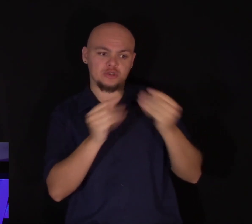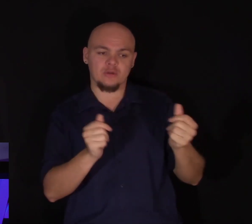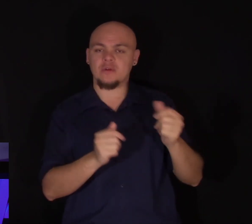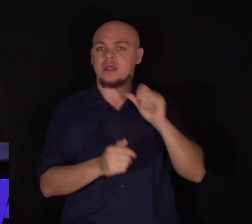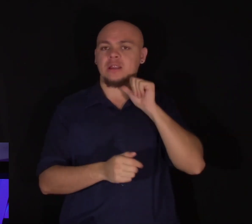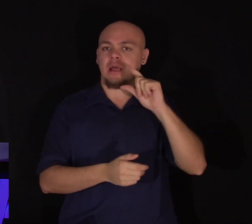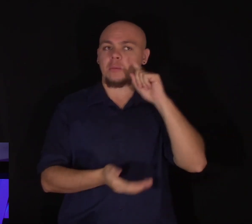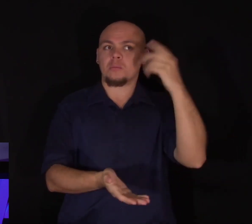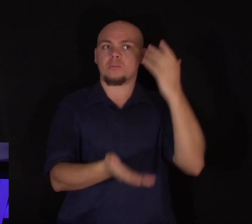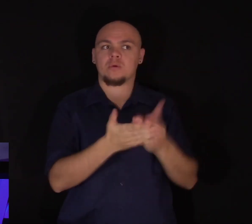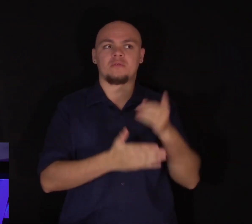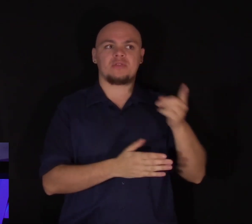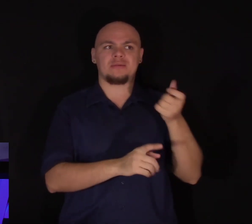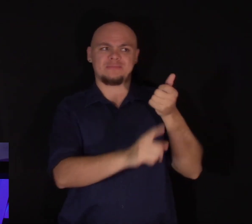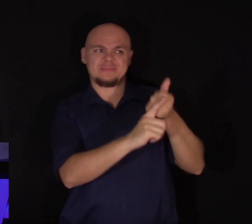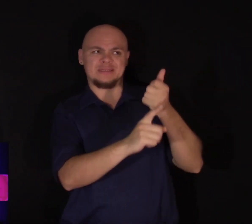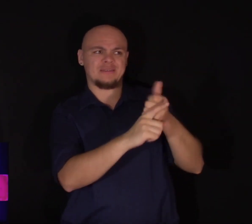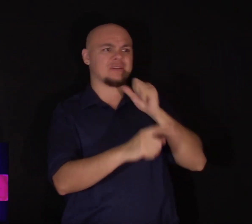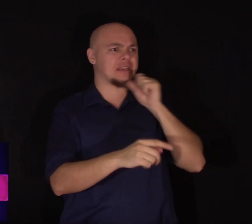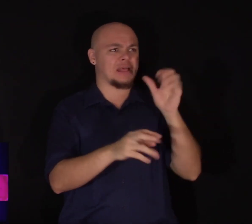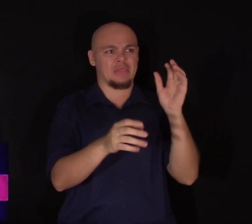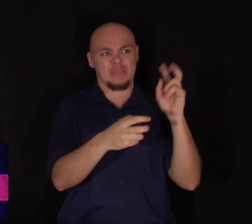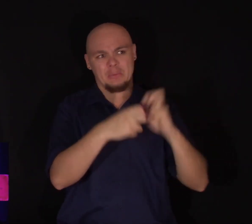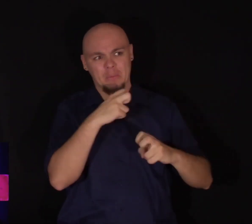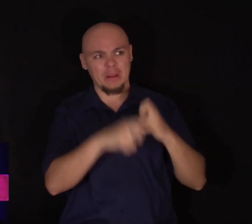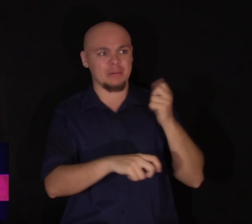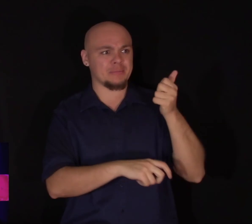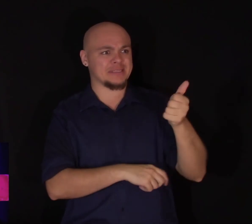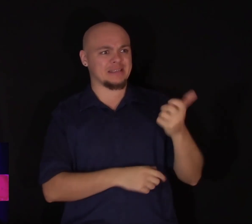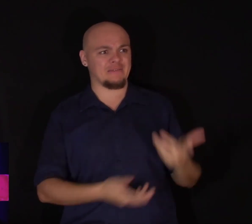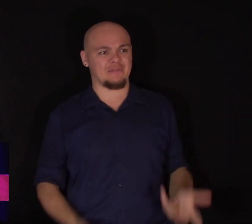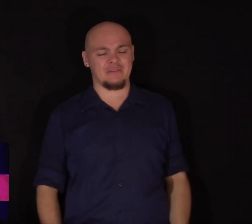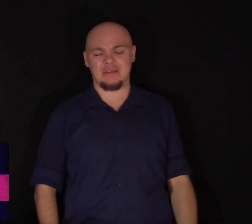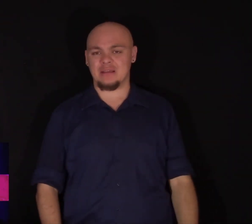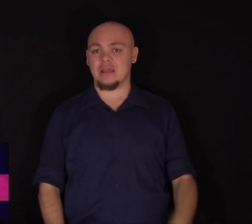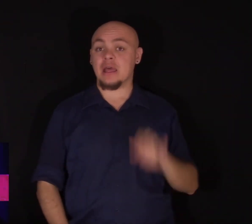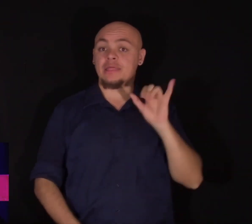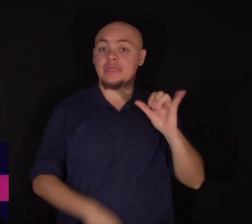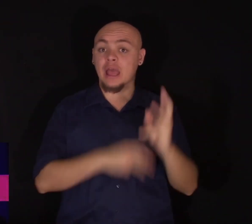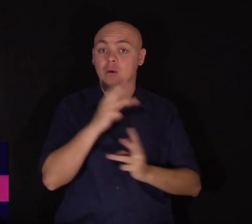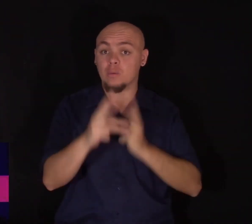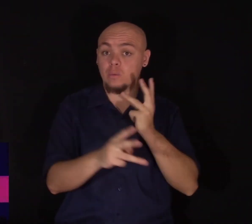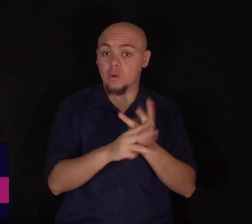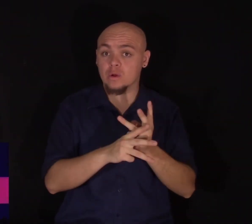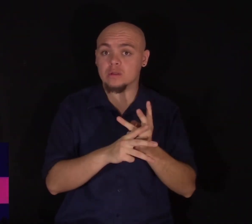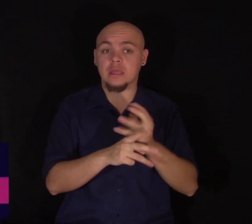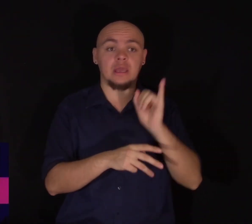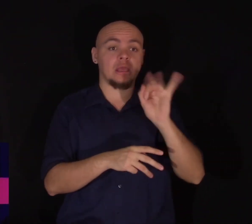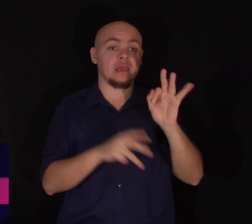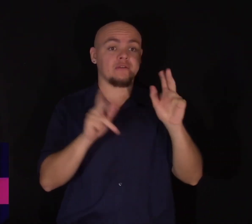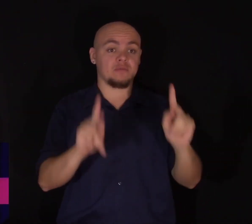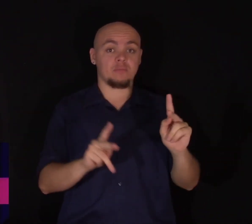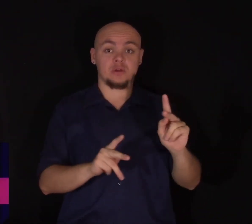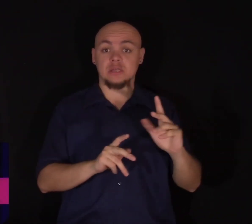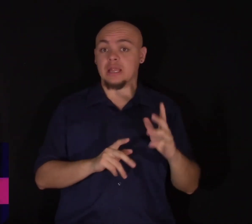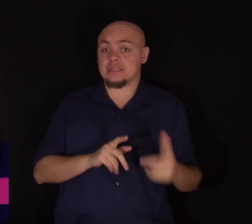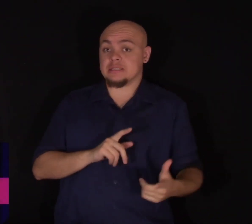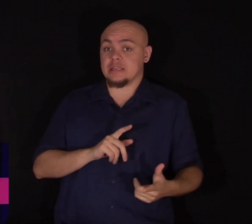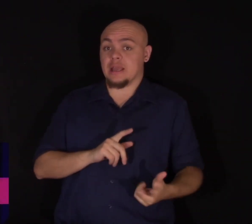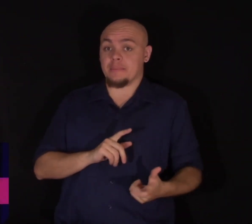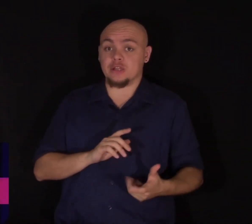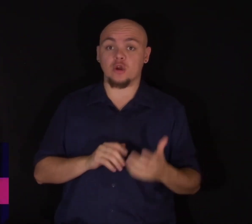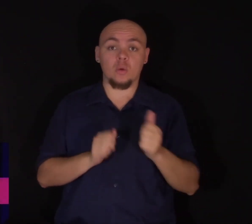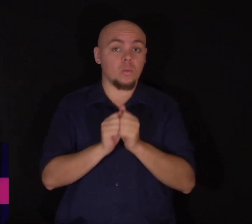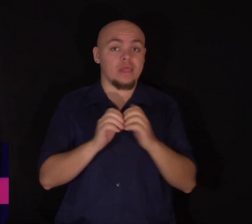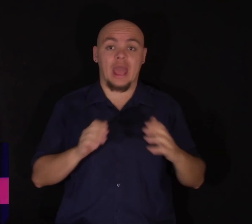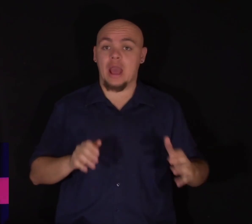prove that they're not the problem. Maybe if we were living in that world, when someone upskirts me and takes photos without my